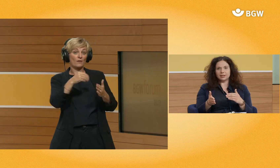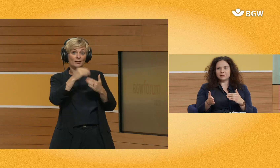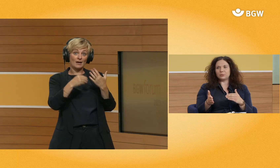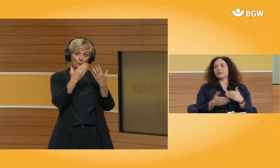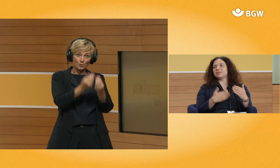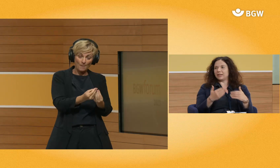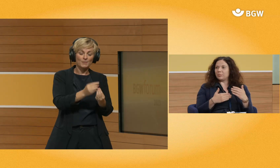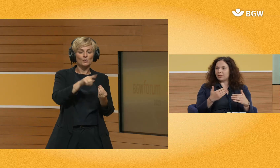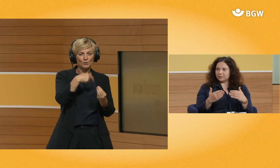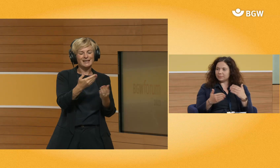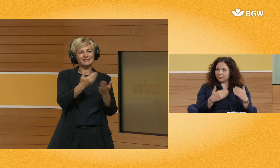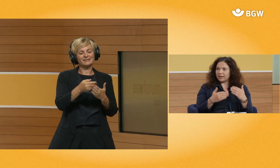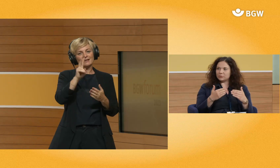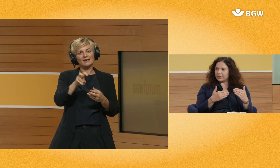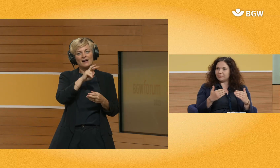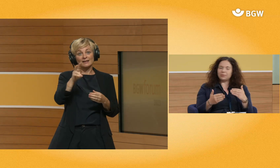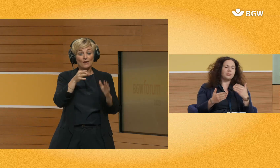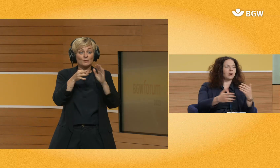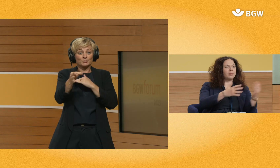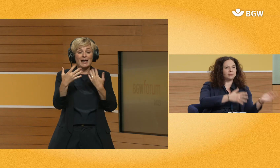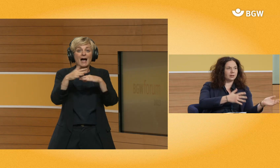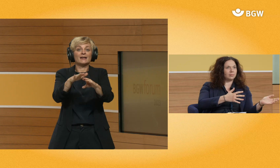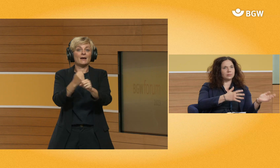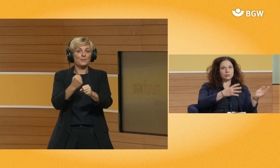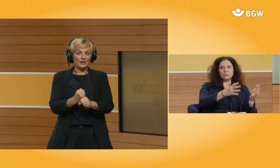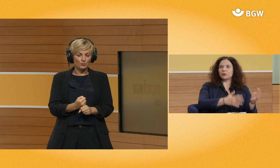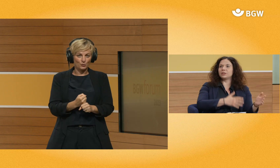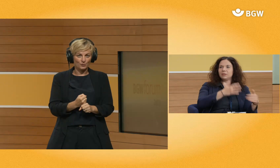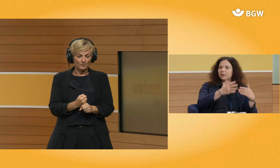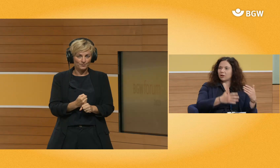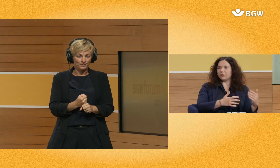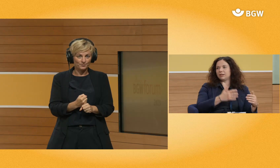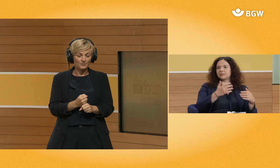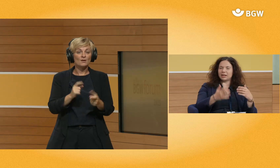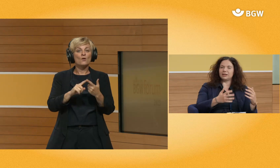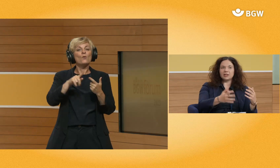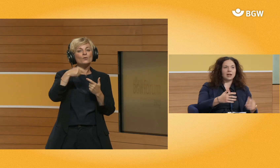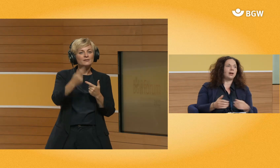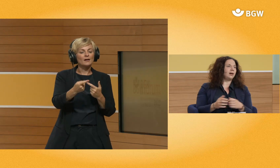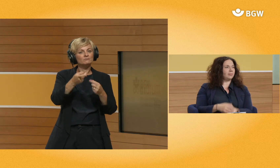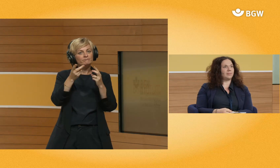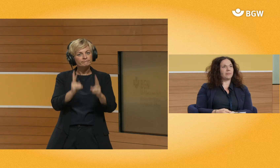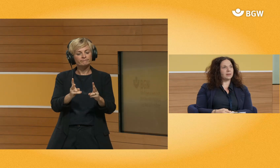ward. So what is taking place when people come to the ward, meet their colleagues, and